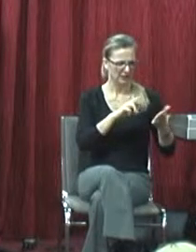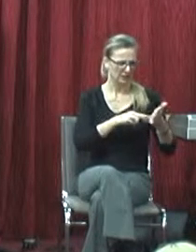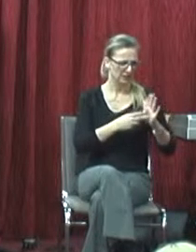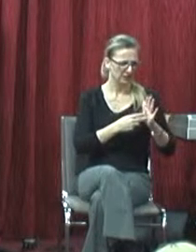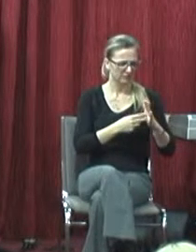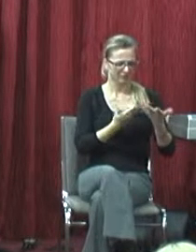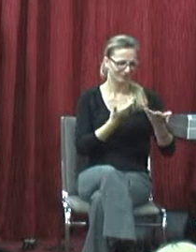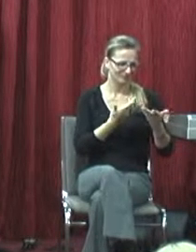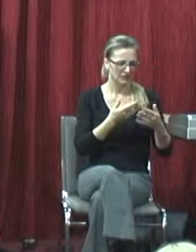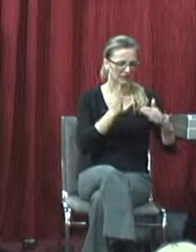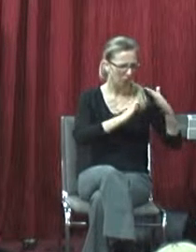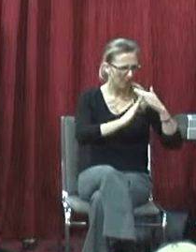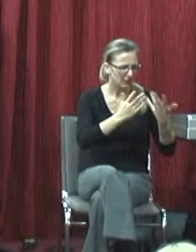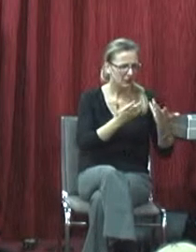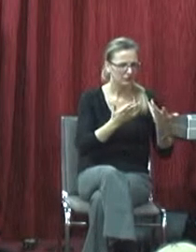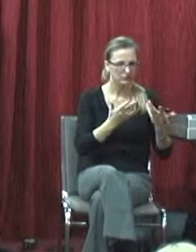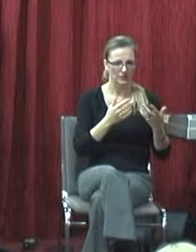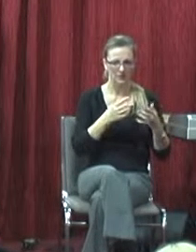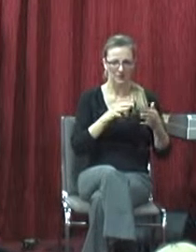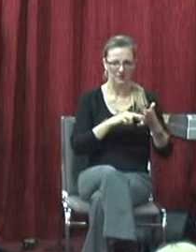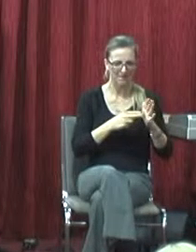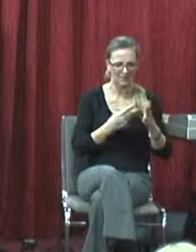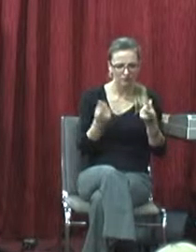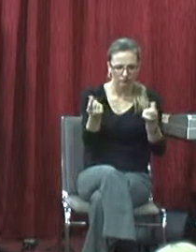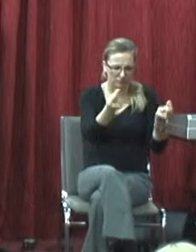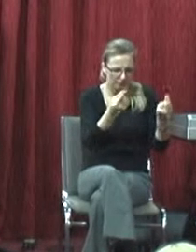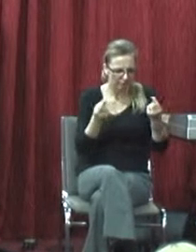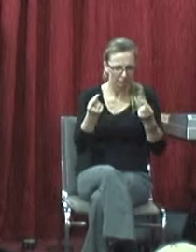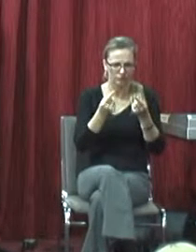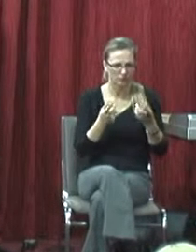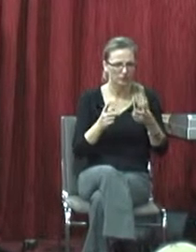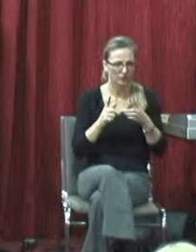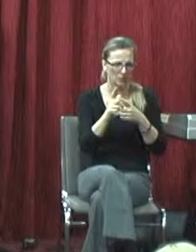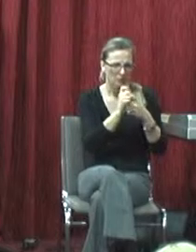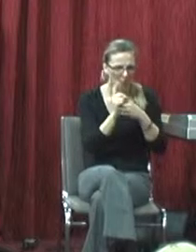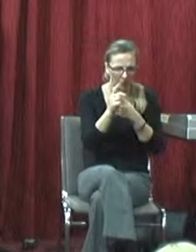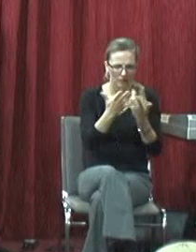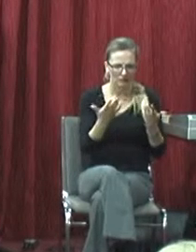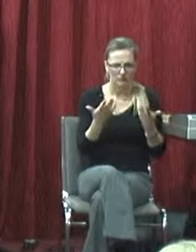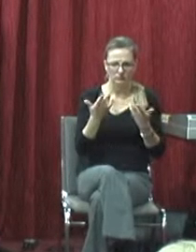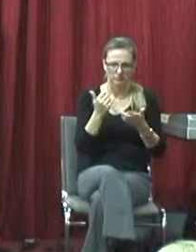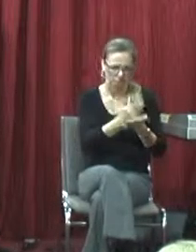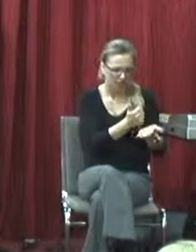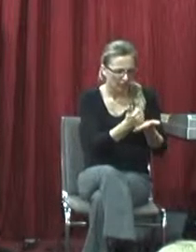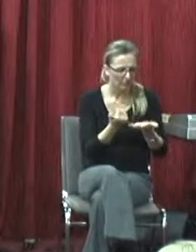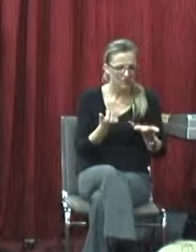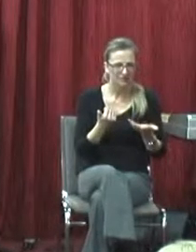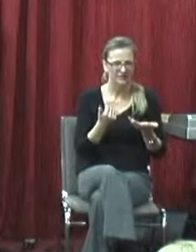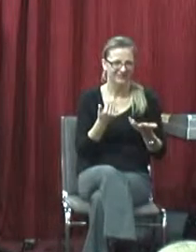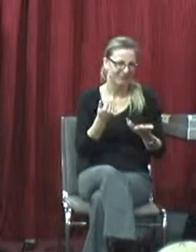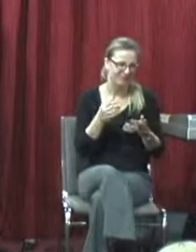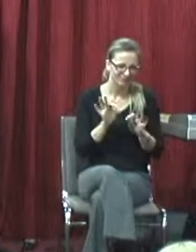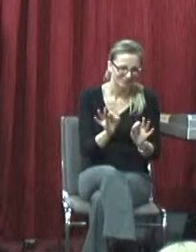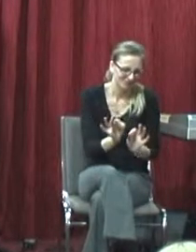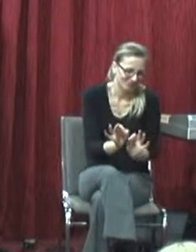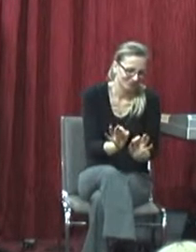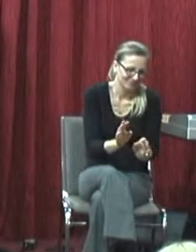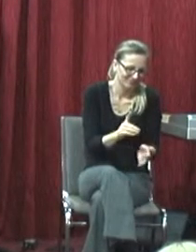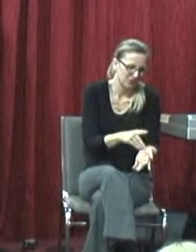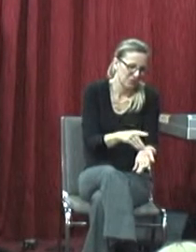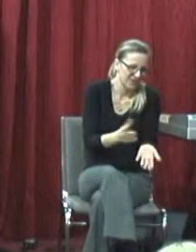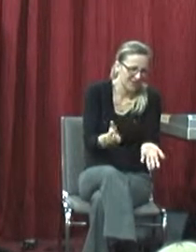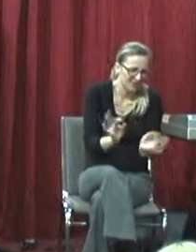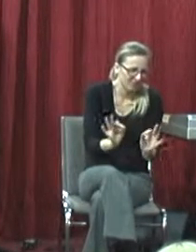errands, be an attendant, like a waiter, or other menial duties. In some places, it's translated as a